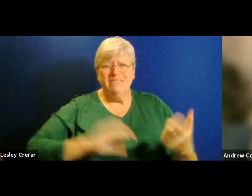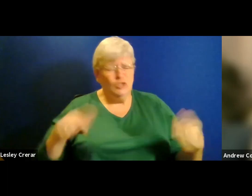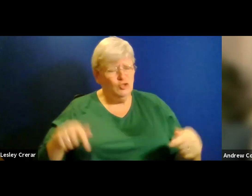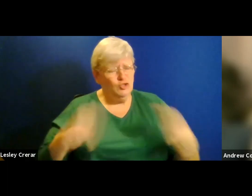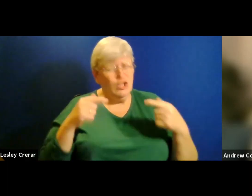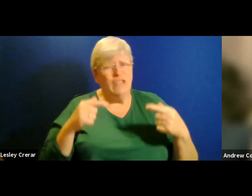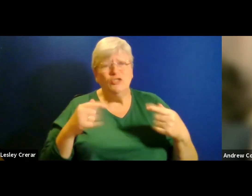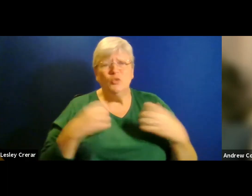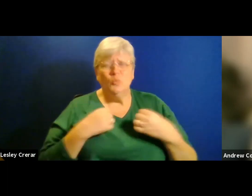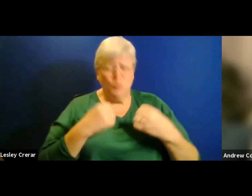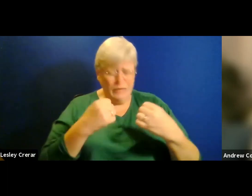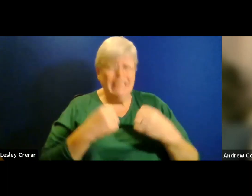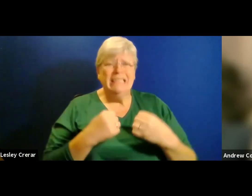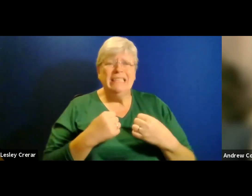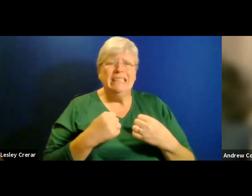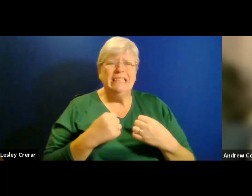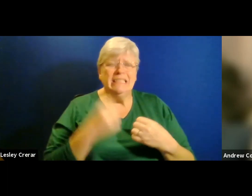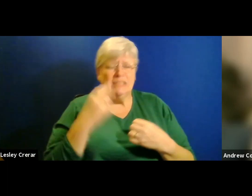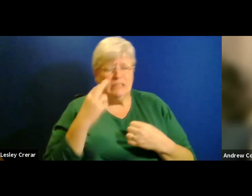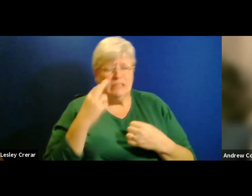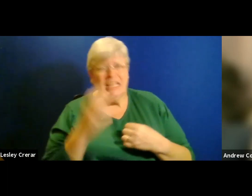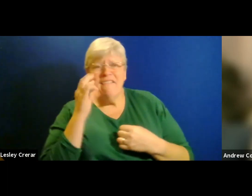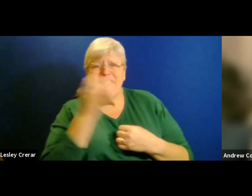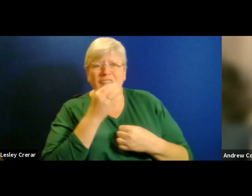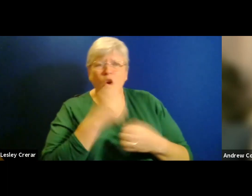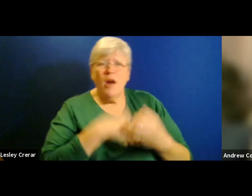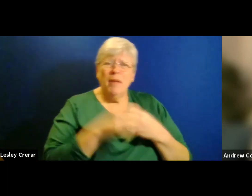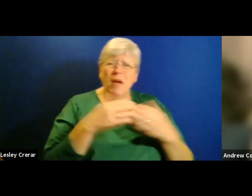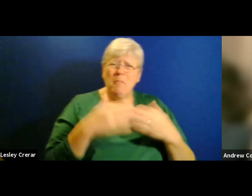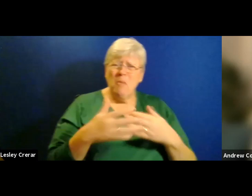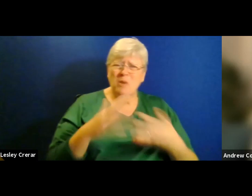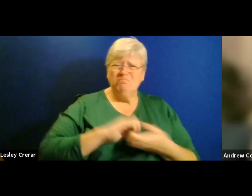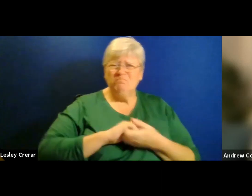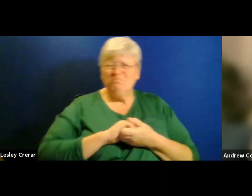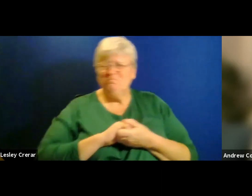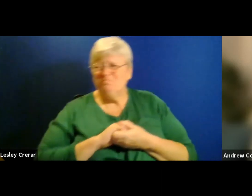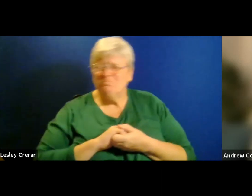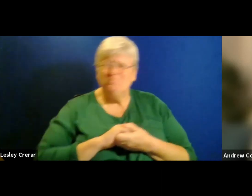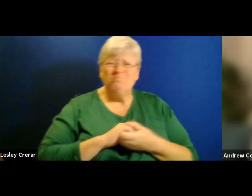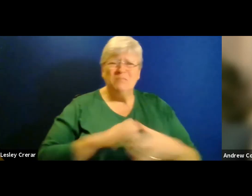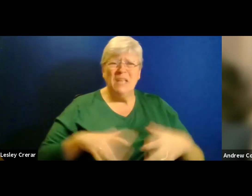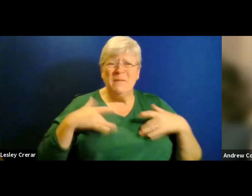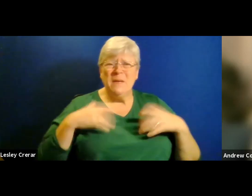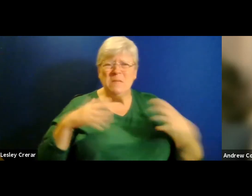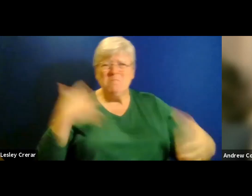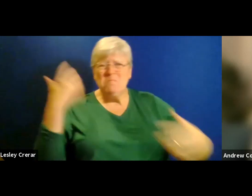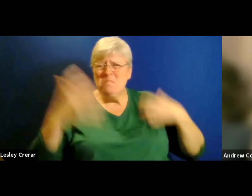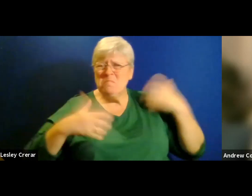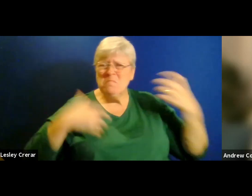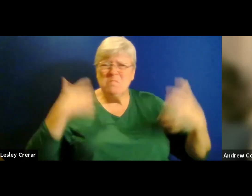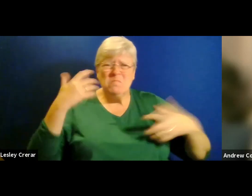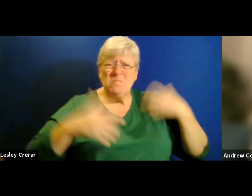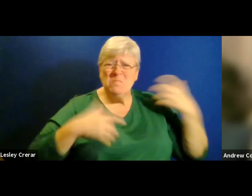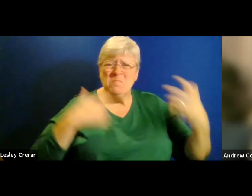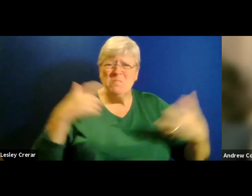her? The sight of the flowers was becoming more and more egregious to her. She felt incensed by the sight of carnations.